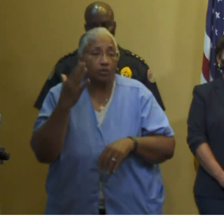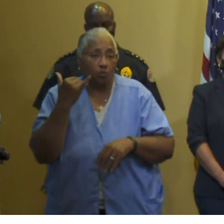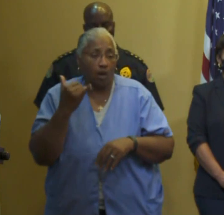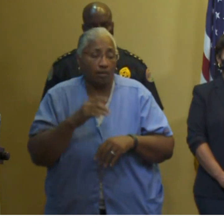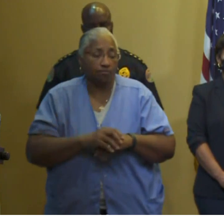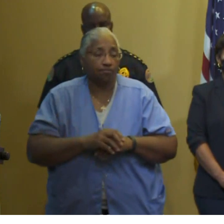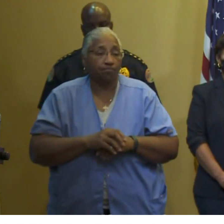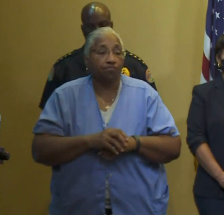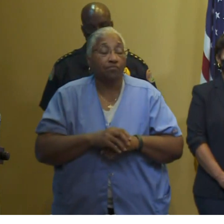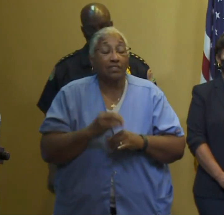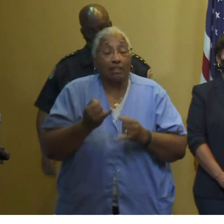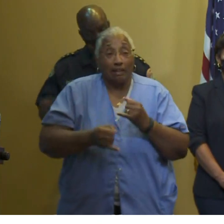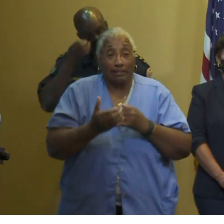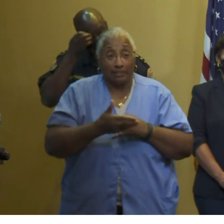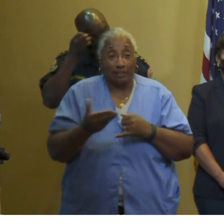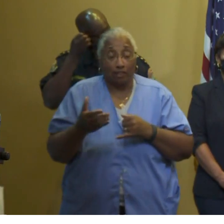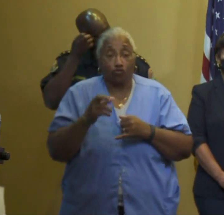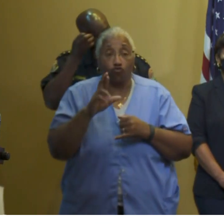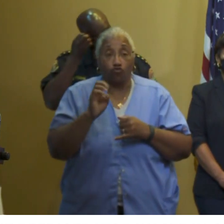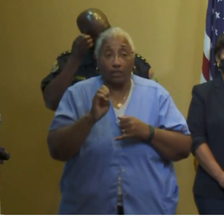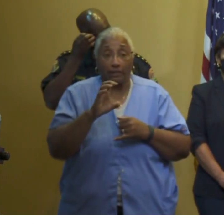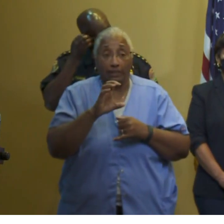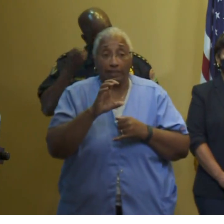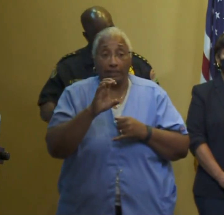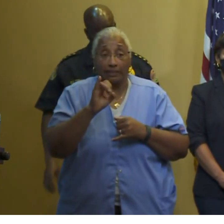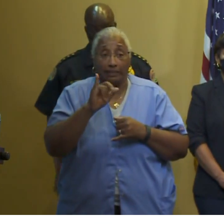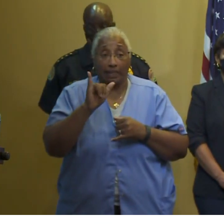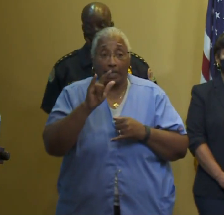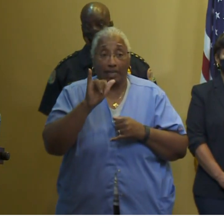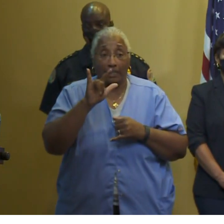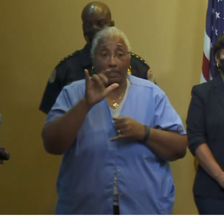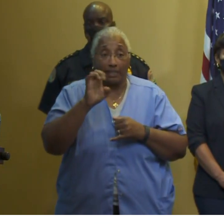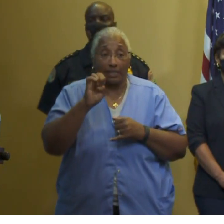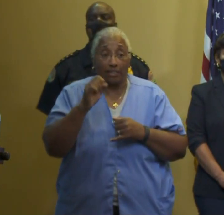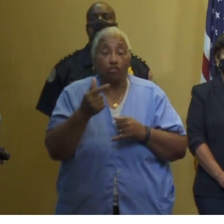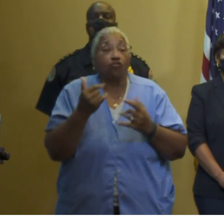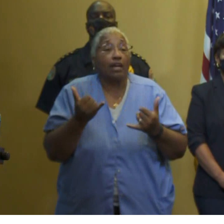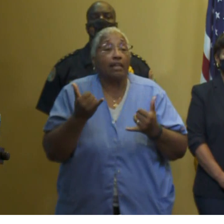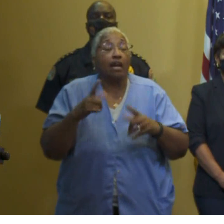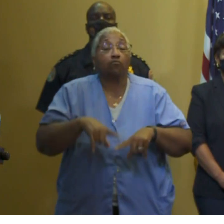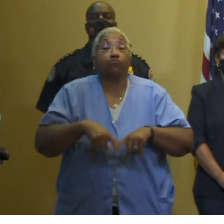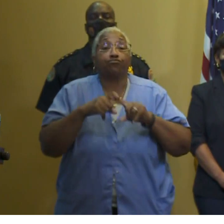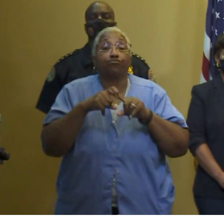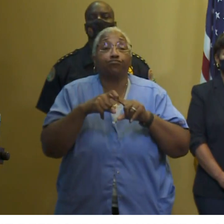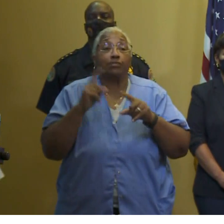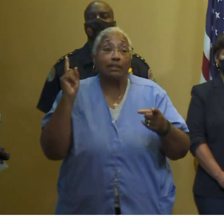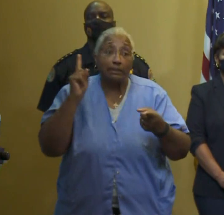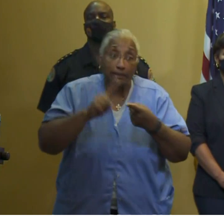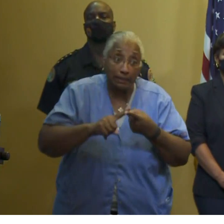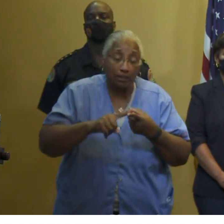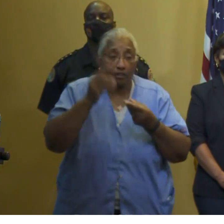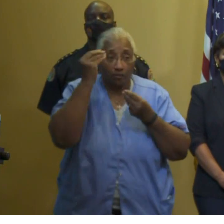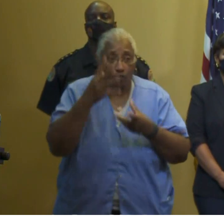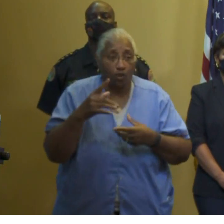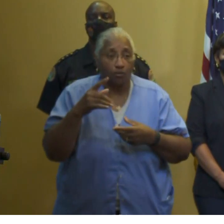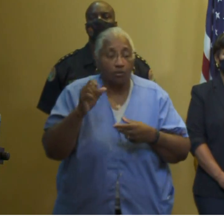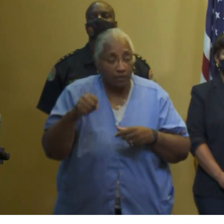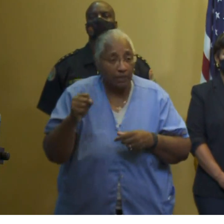Last thing on this issue. Recycling has been postponed indefinitely. We can't do recycling in the wake of this storm. It's unfortunate.